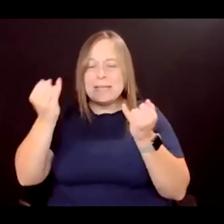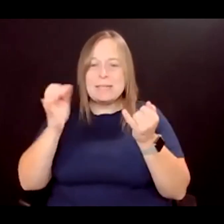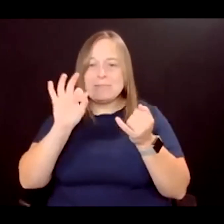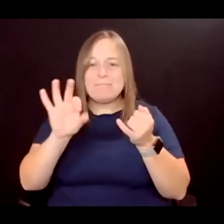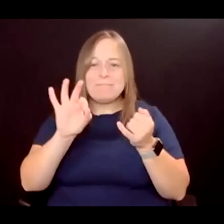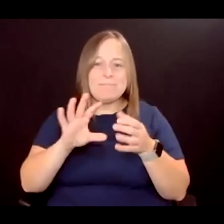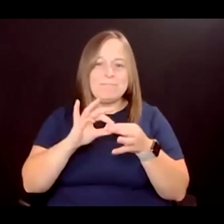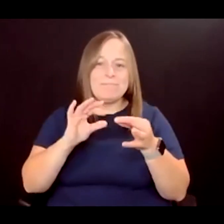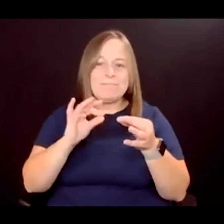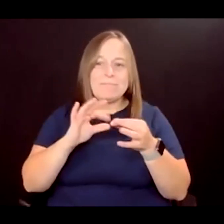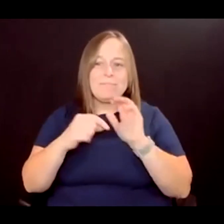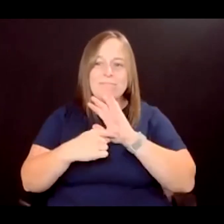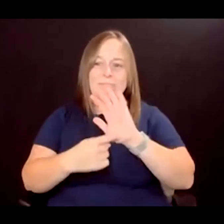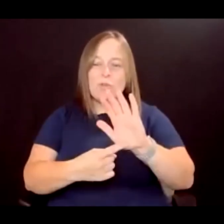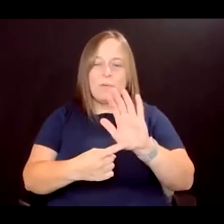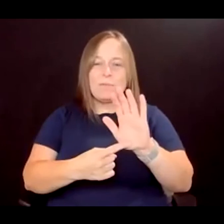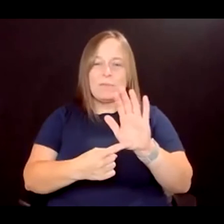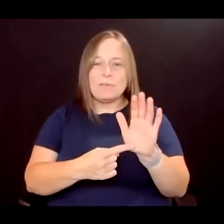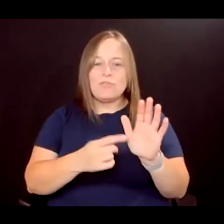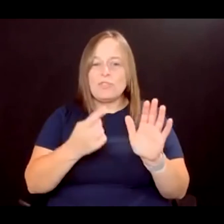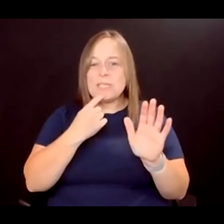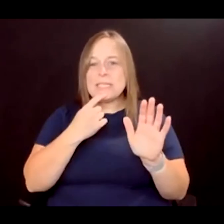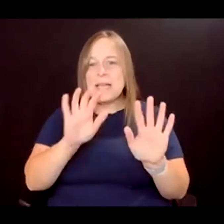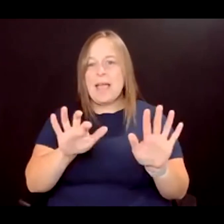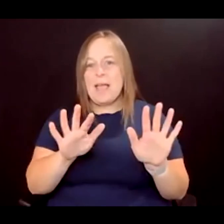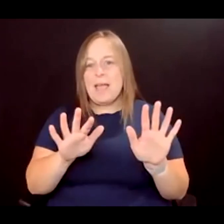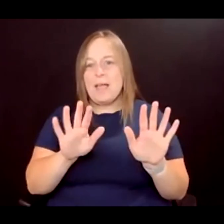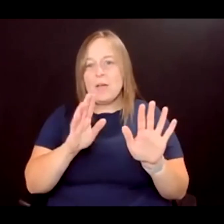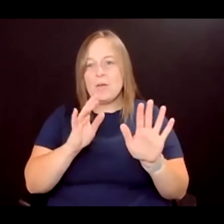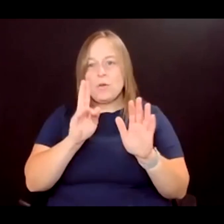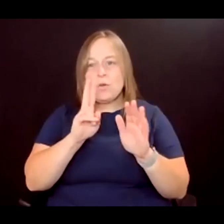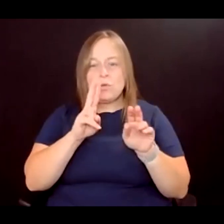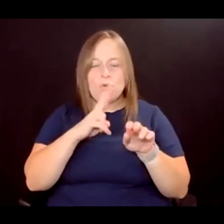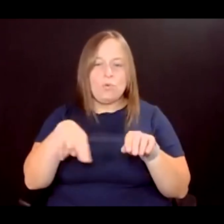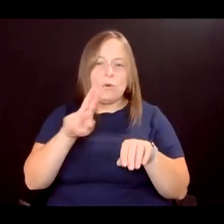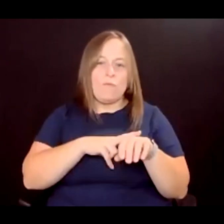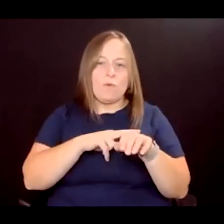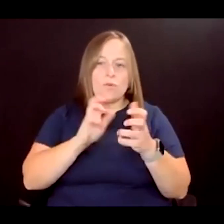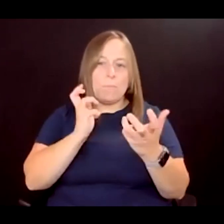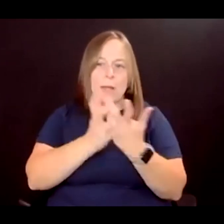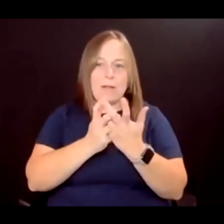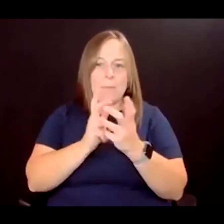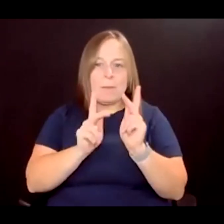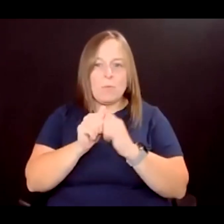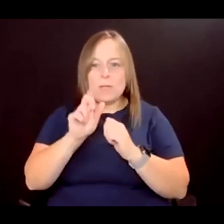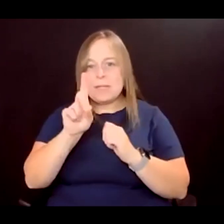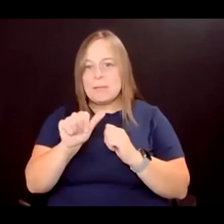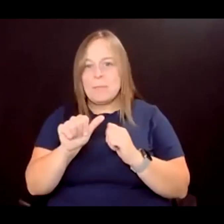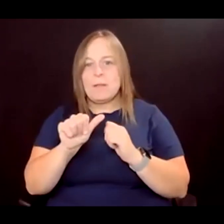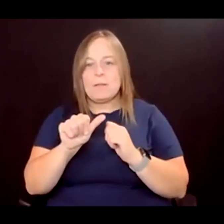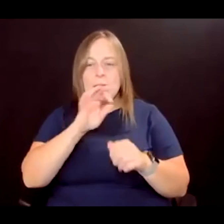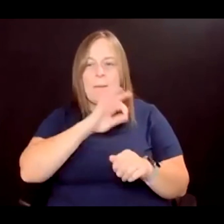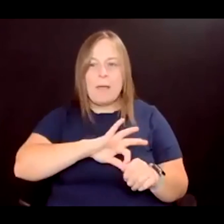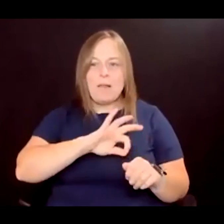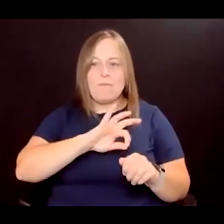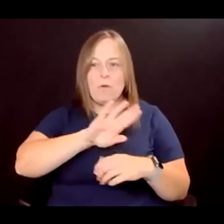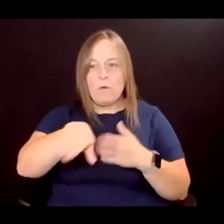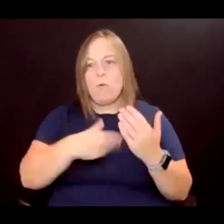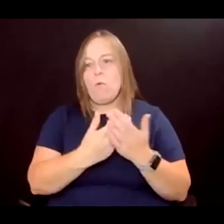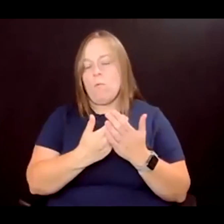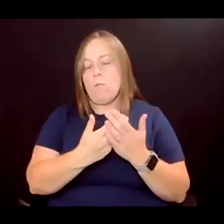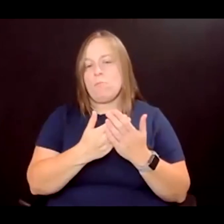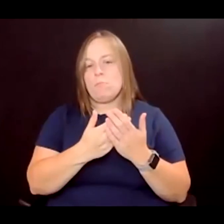only candidate that's using the word transform rather than the word change. Because change is something different to everyone. But